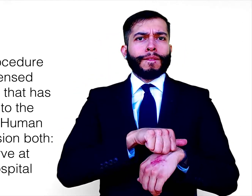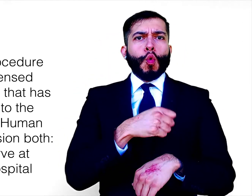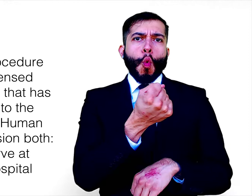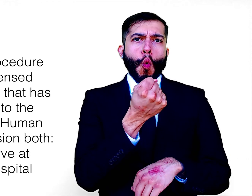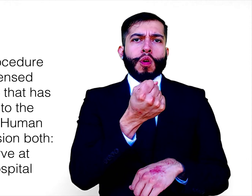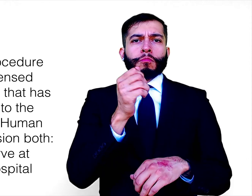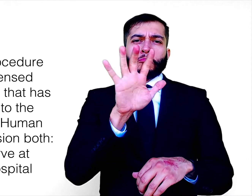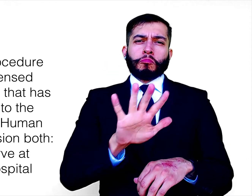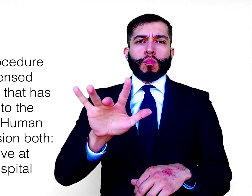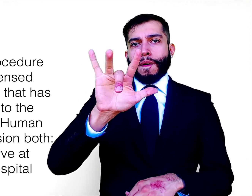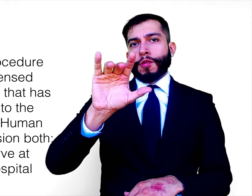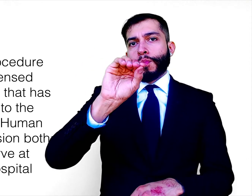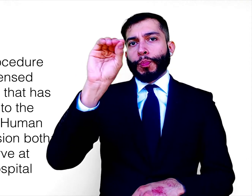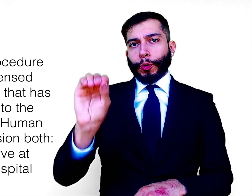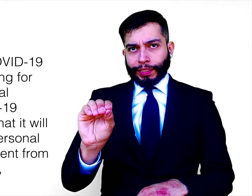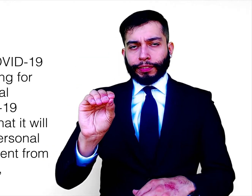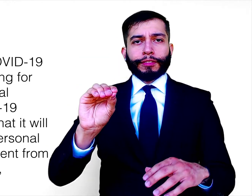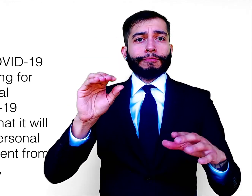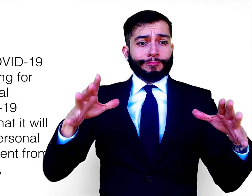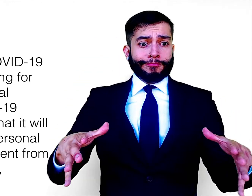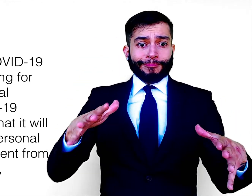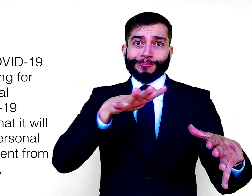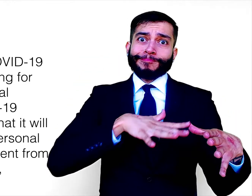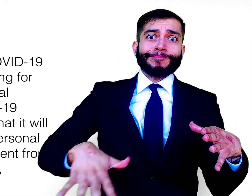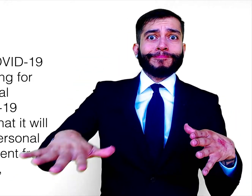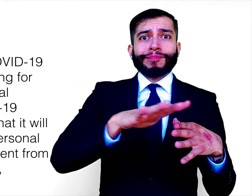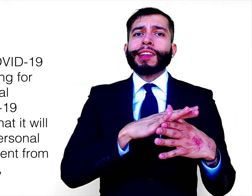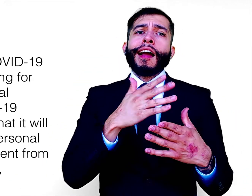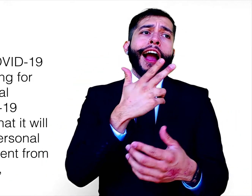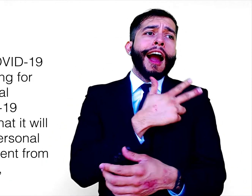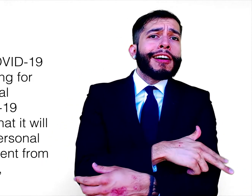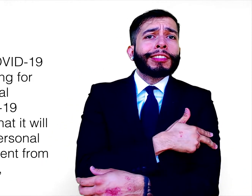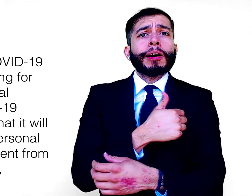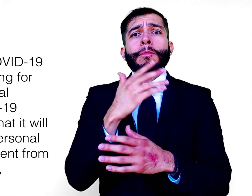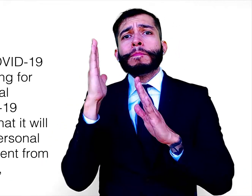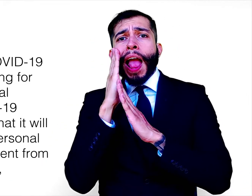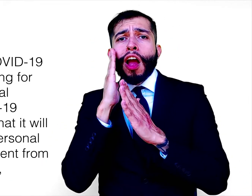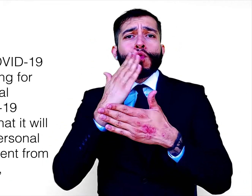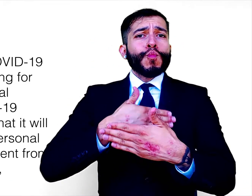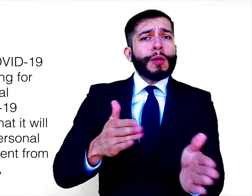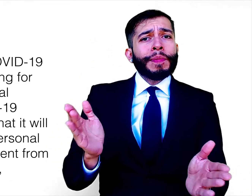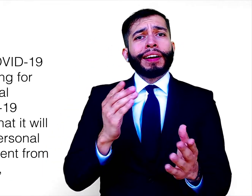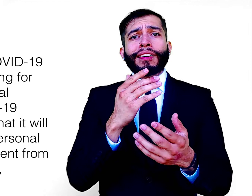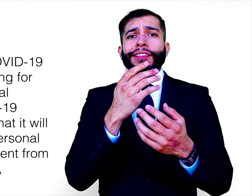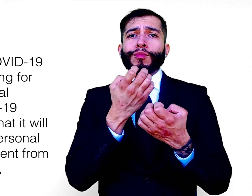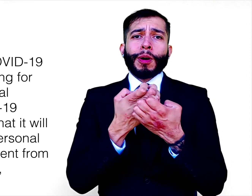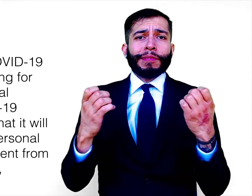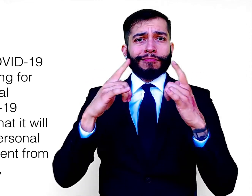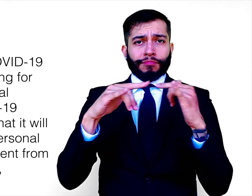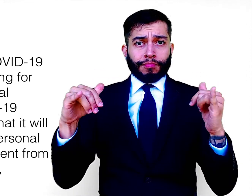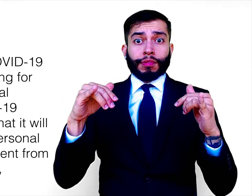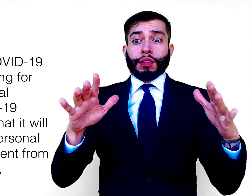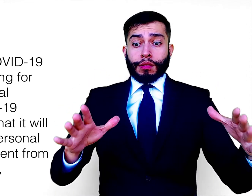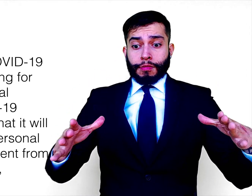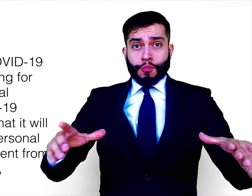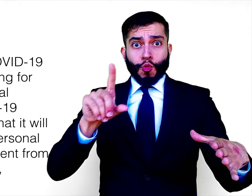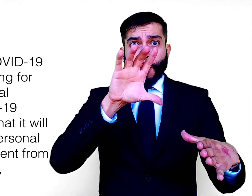of COVID-19 patients, and 2, that it will not request any personal protective